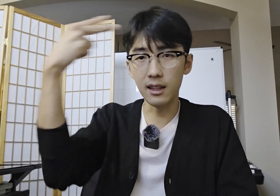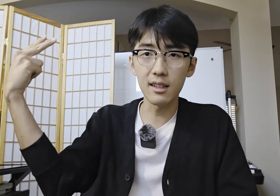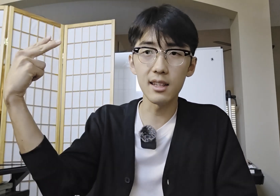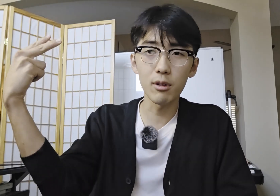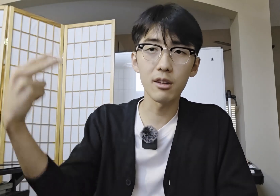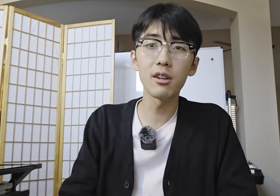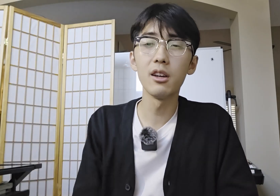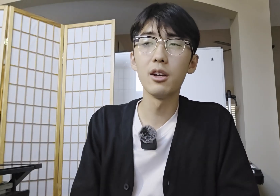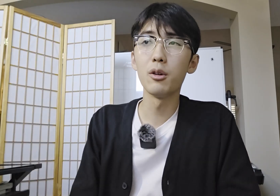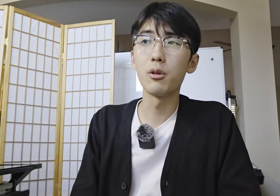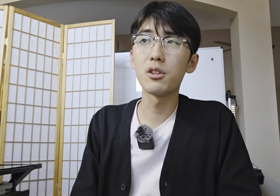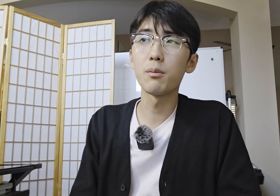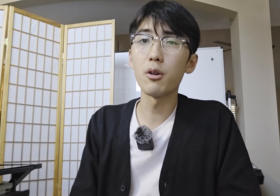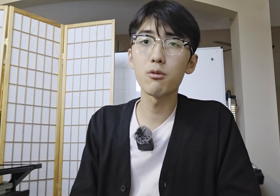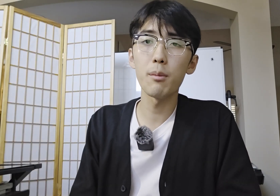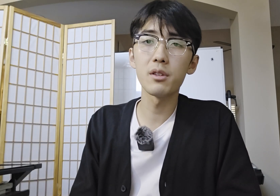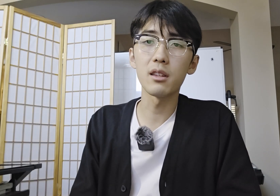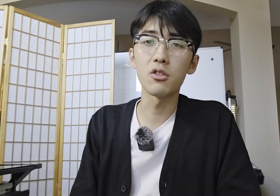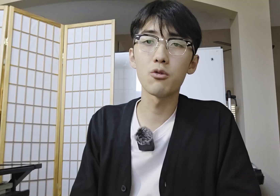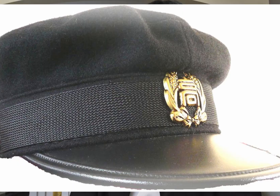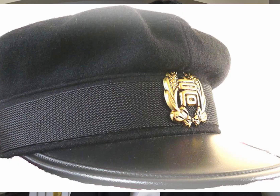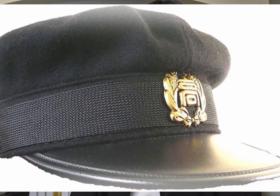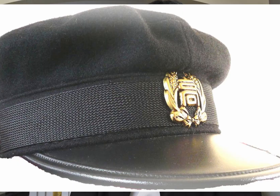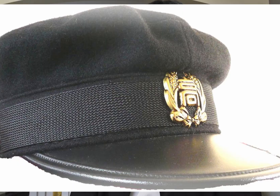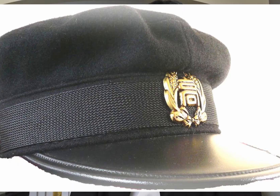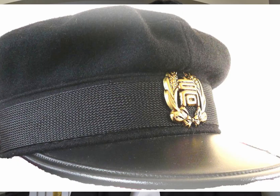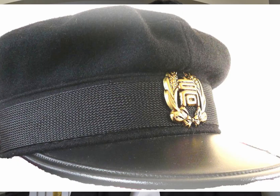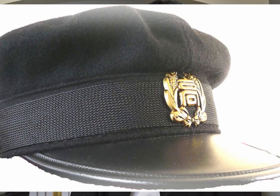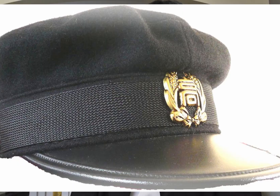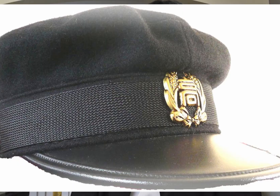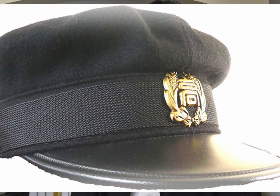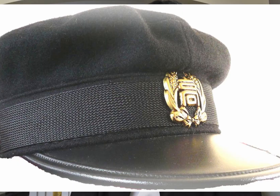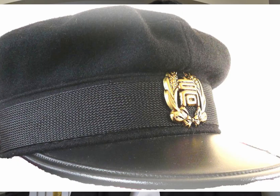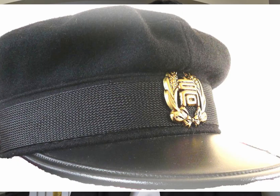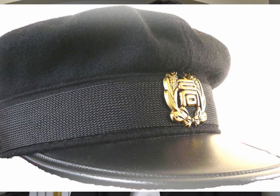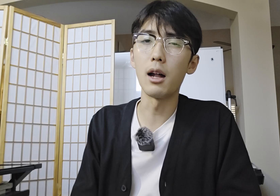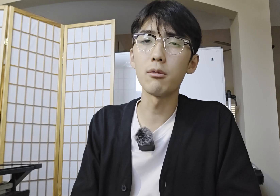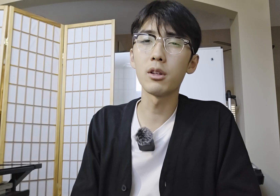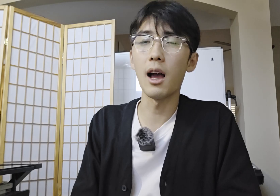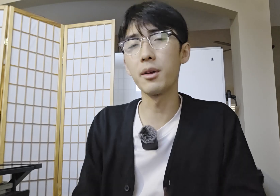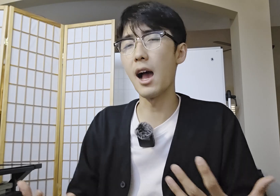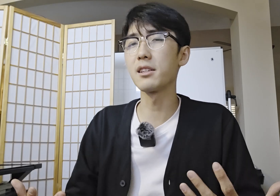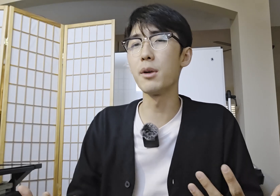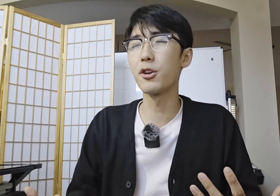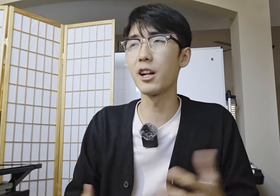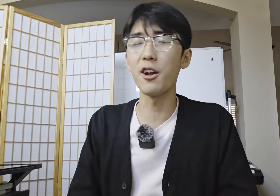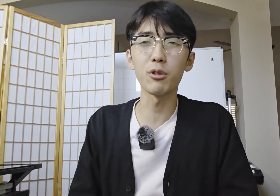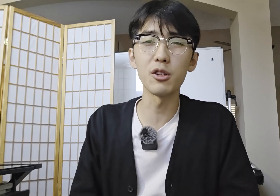it's this right here, which is supposed to represent the stripes of a high school. I mean, as an American, I don't really know what